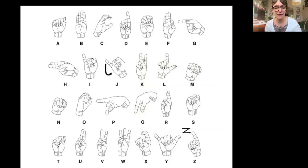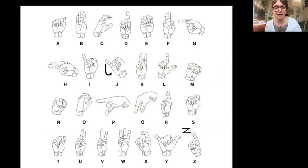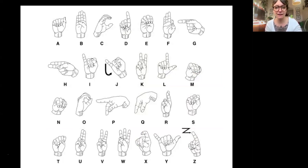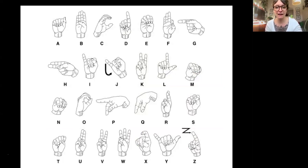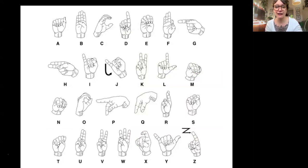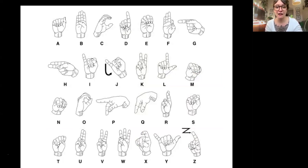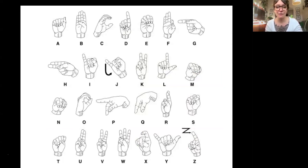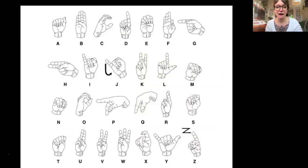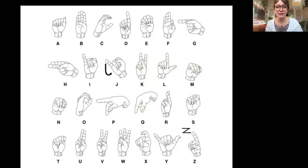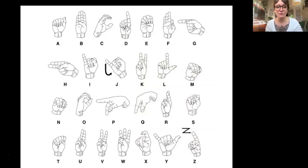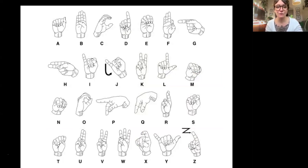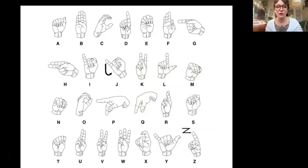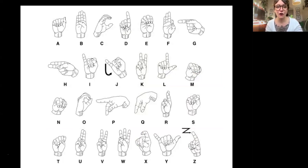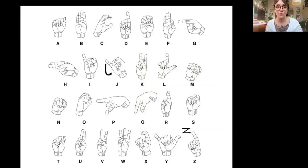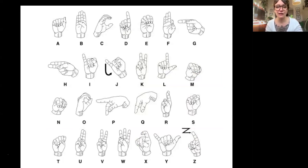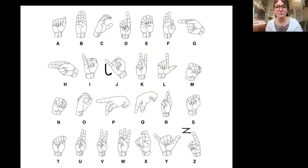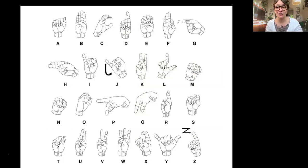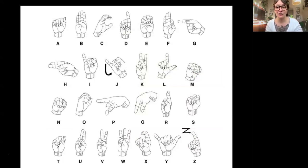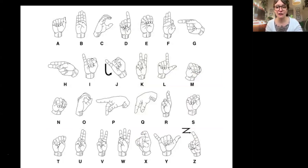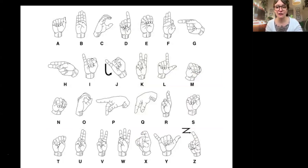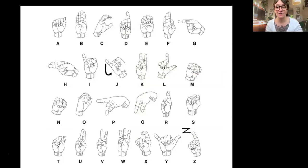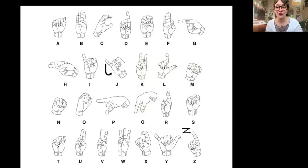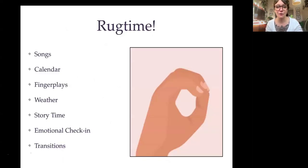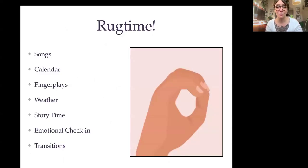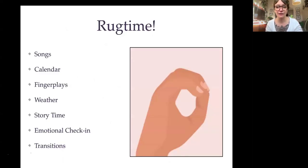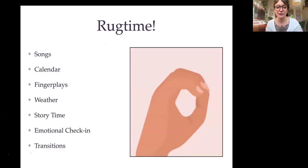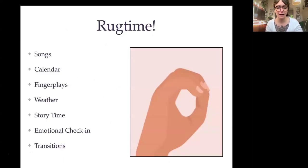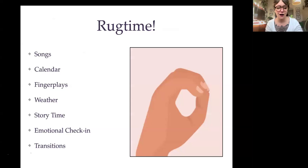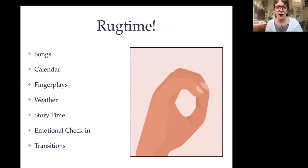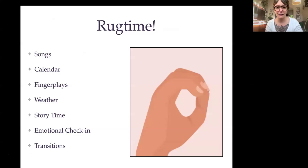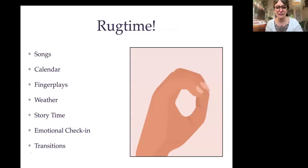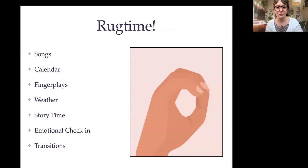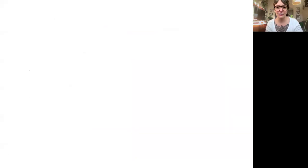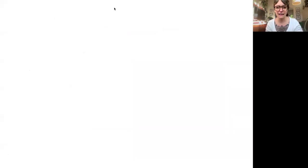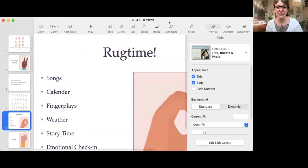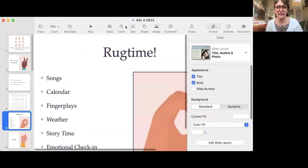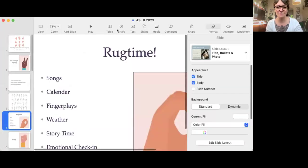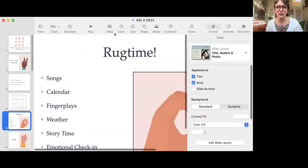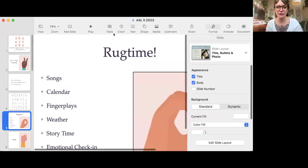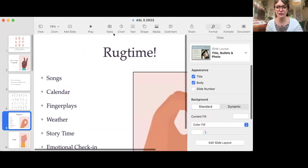matter anything, pirates will always be the number one. All right, so let's get out of stop sharing.